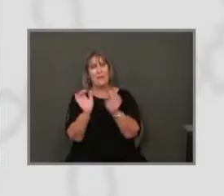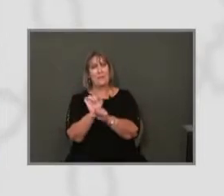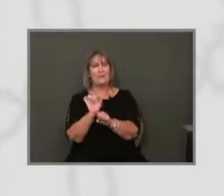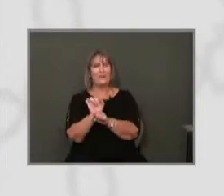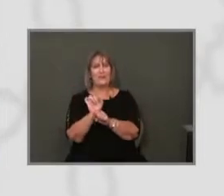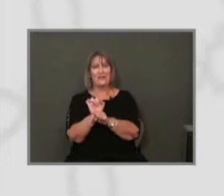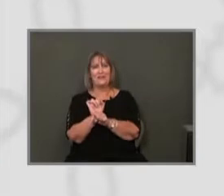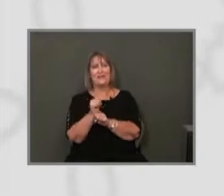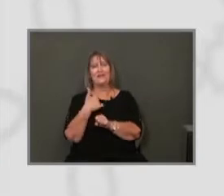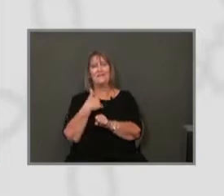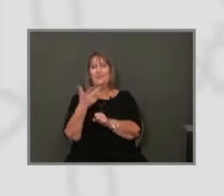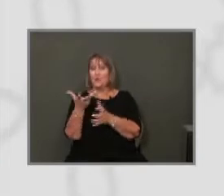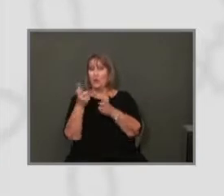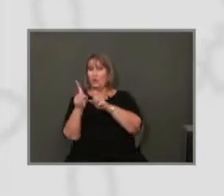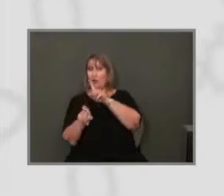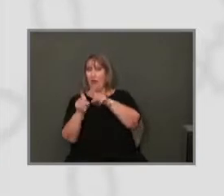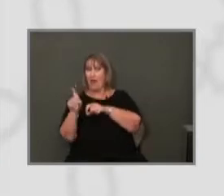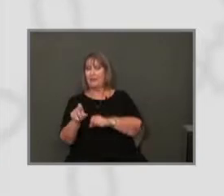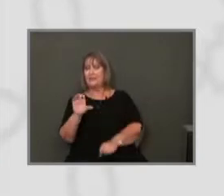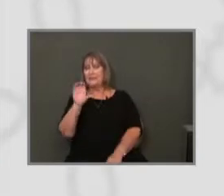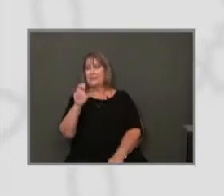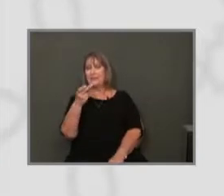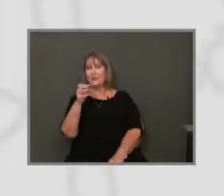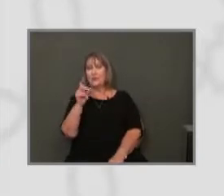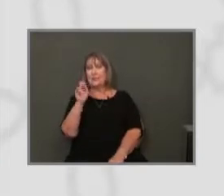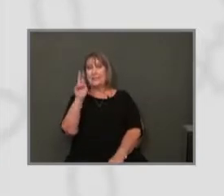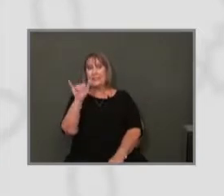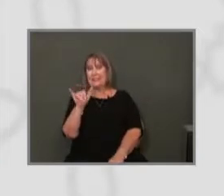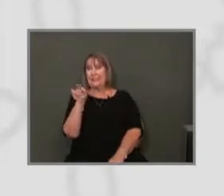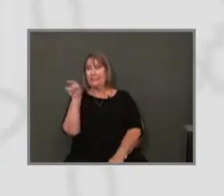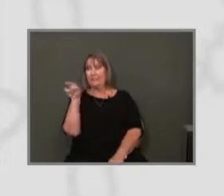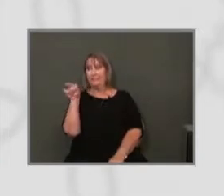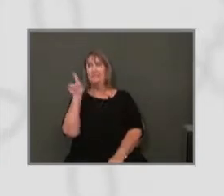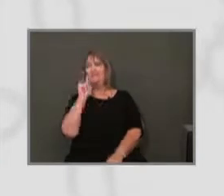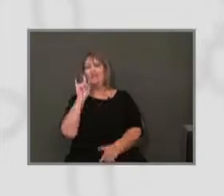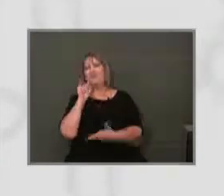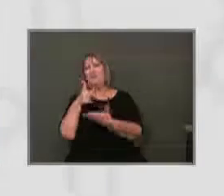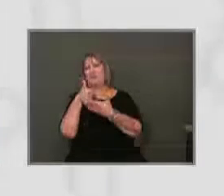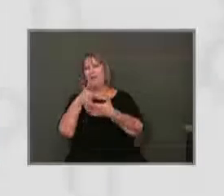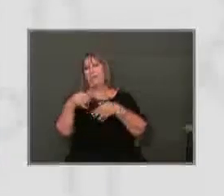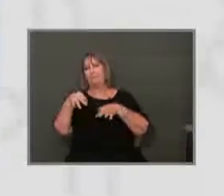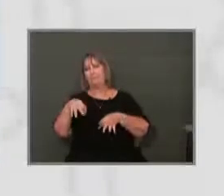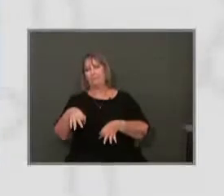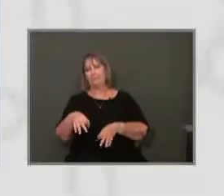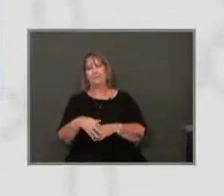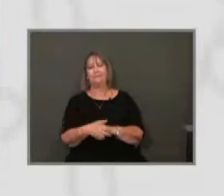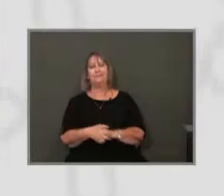additional projects, then Christy back here from Public Works can help you. Next slide.